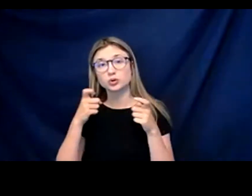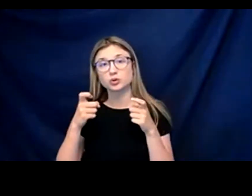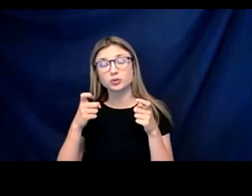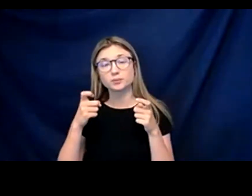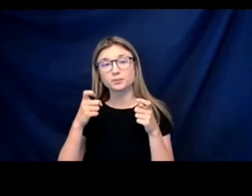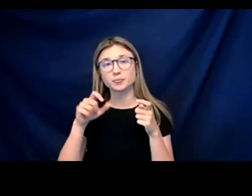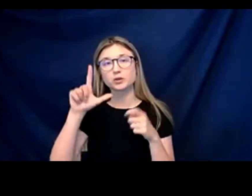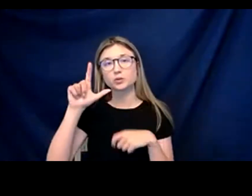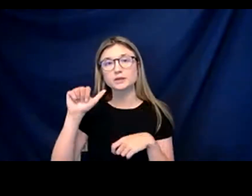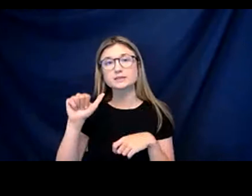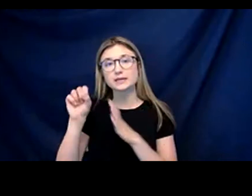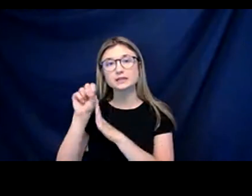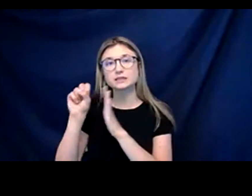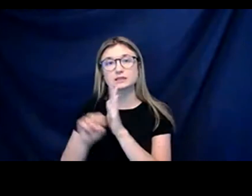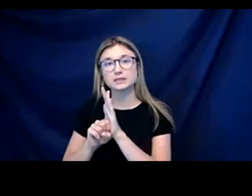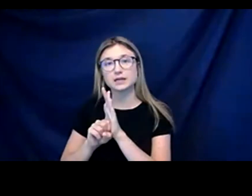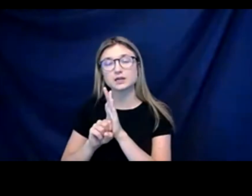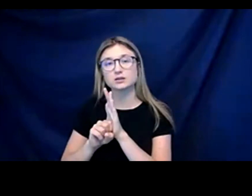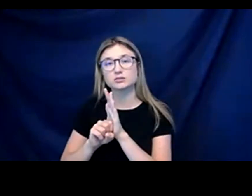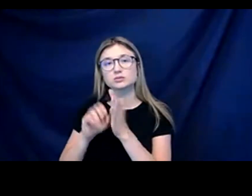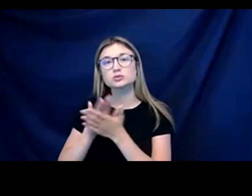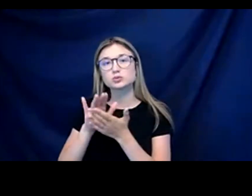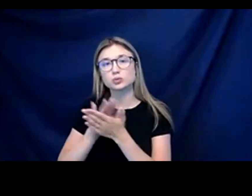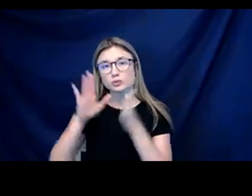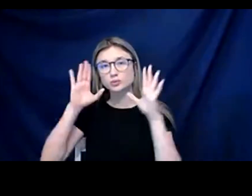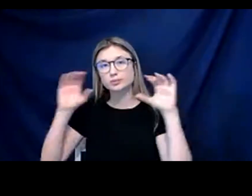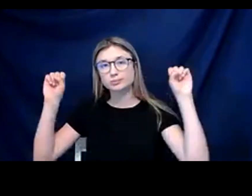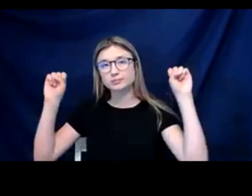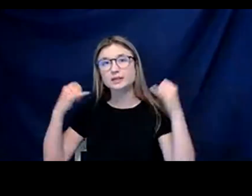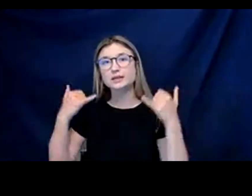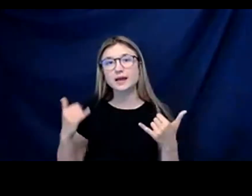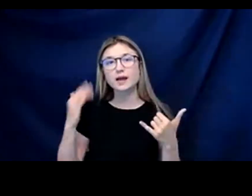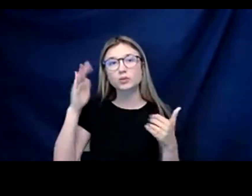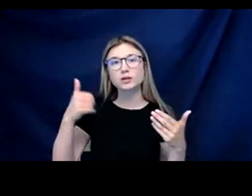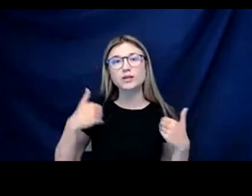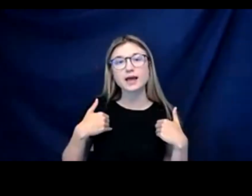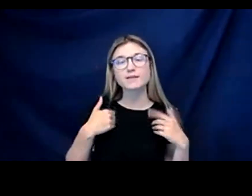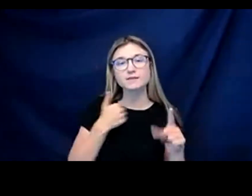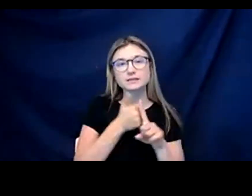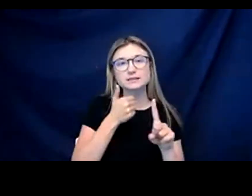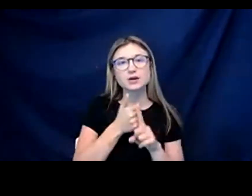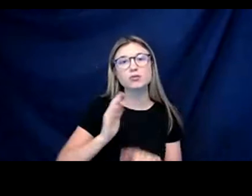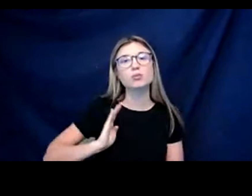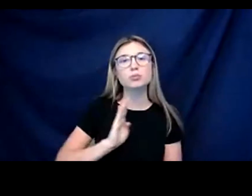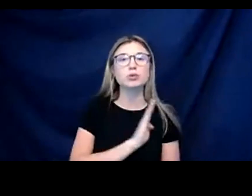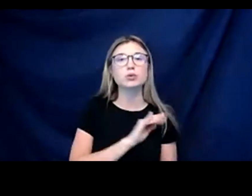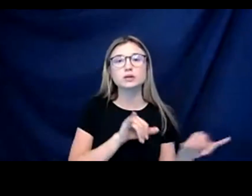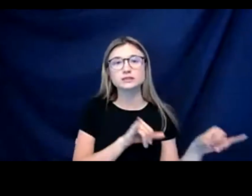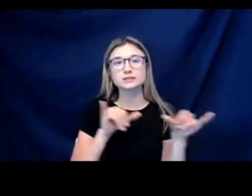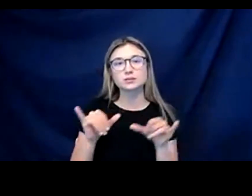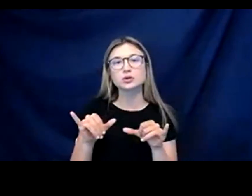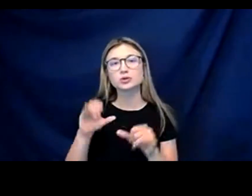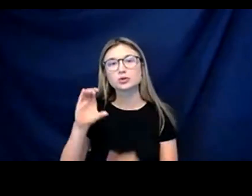Louisiana State School Superintendent, and now it will be governed by its own board, similar to the way that charter